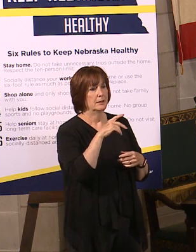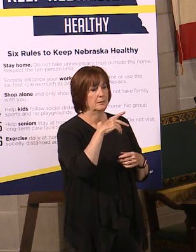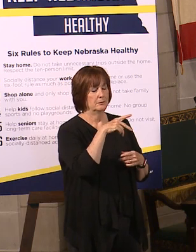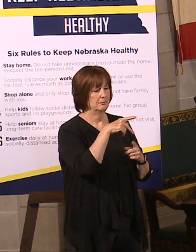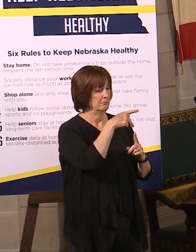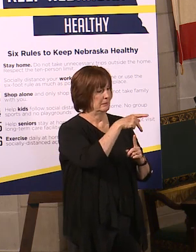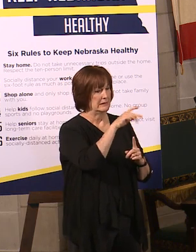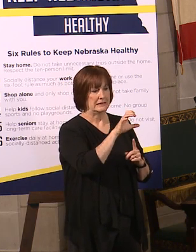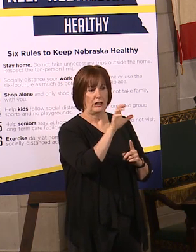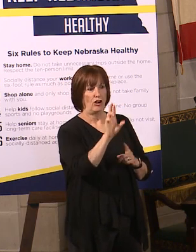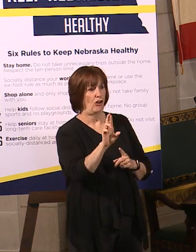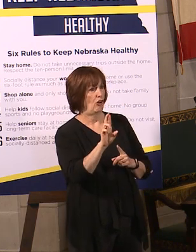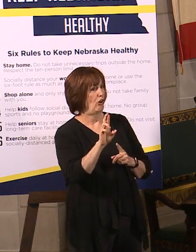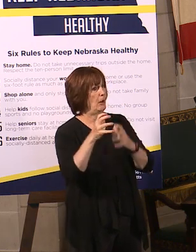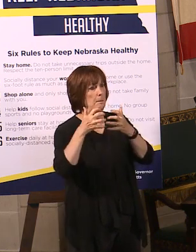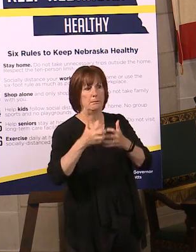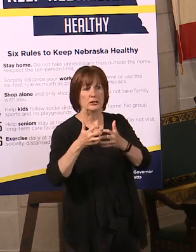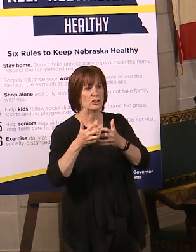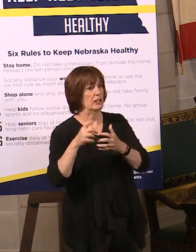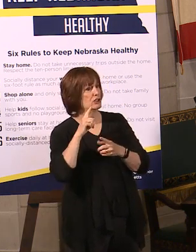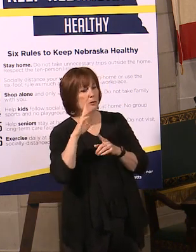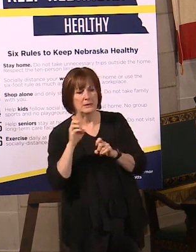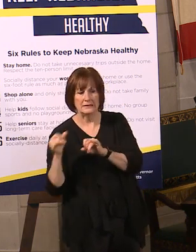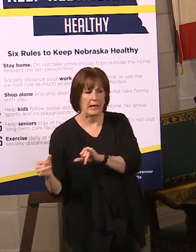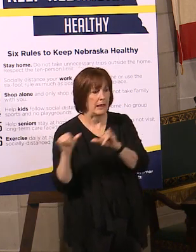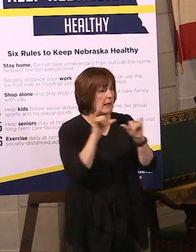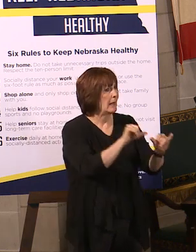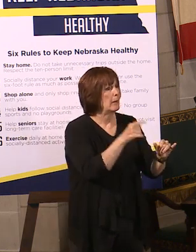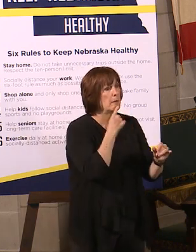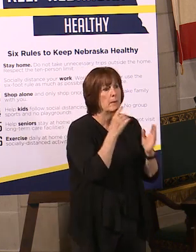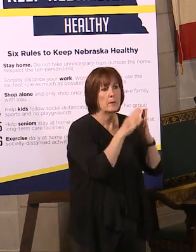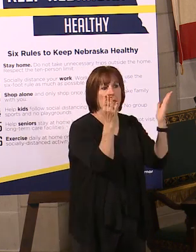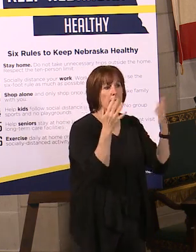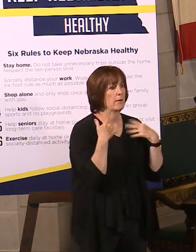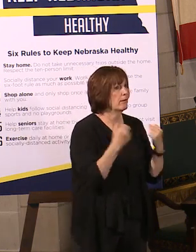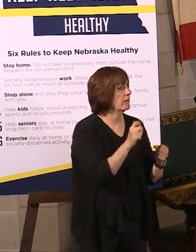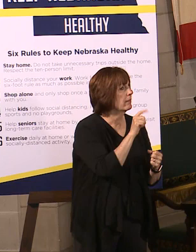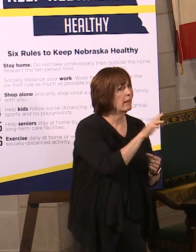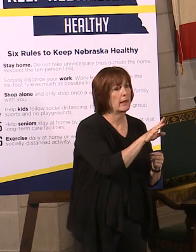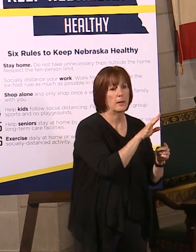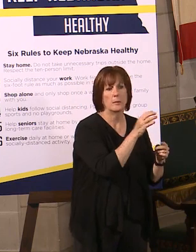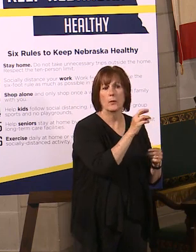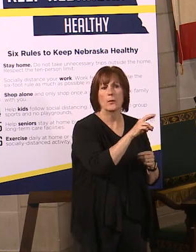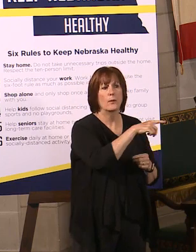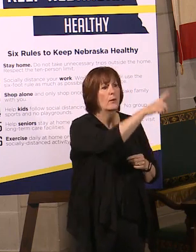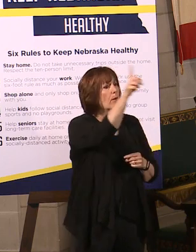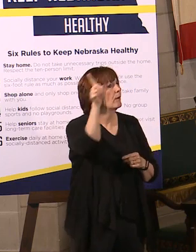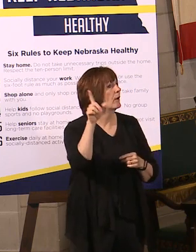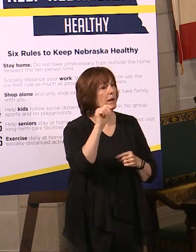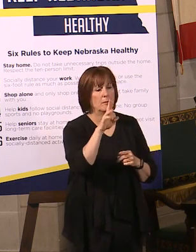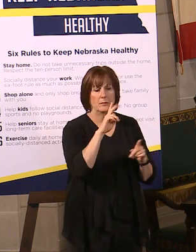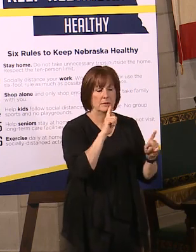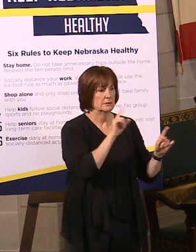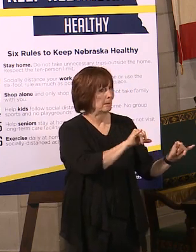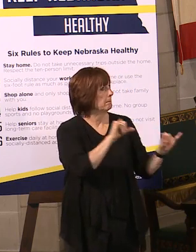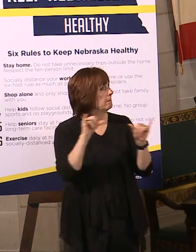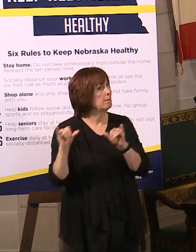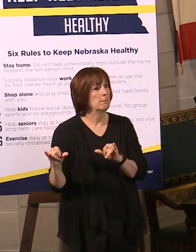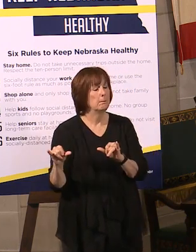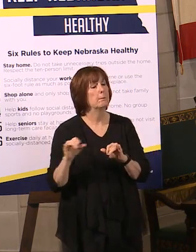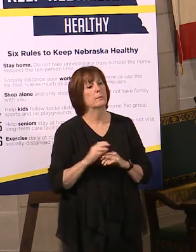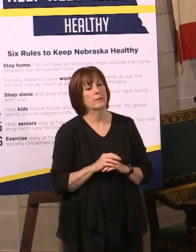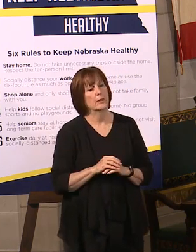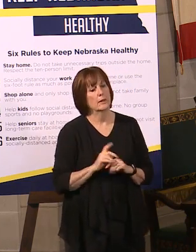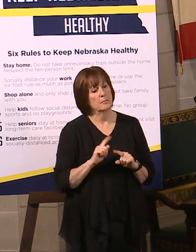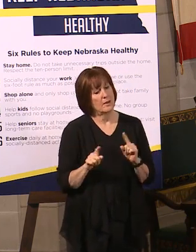same technology as everyone else. So it should be just the same as our public health lab or any other public health lab that's using this technology anywhere in this country. But